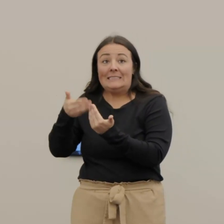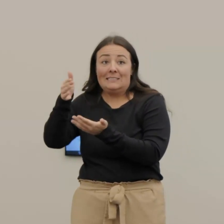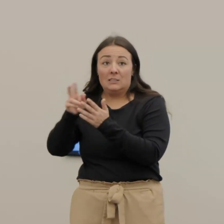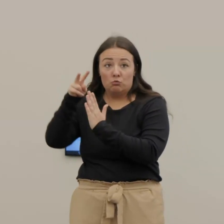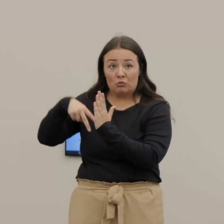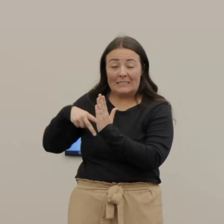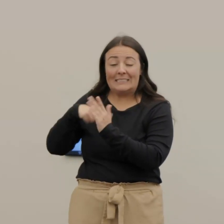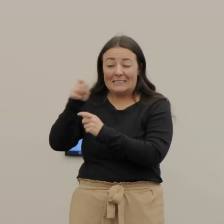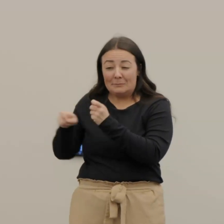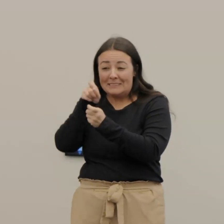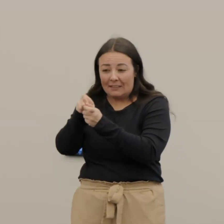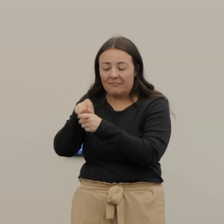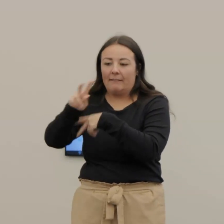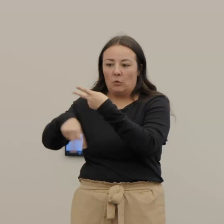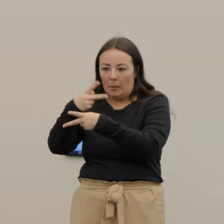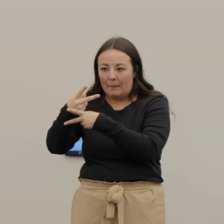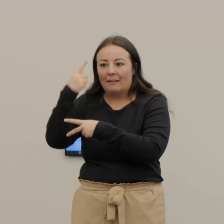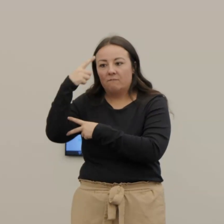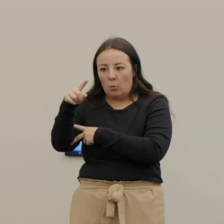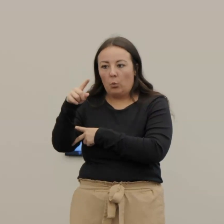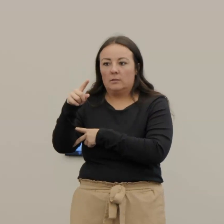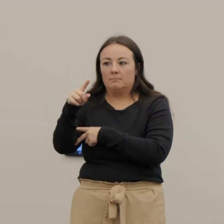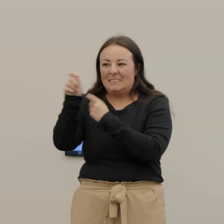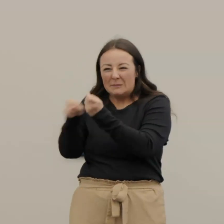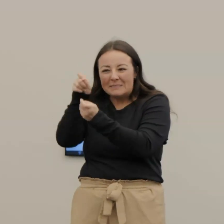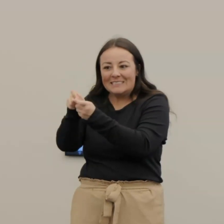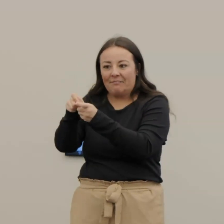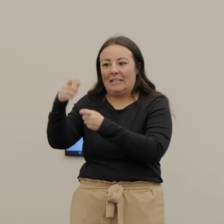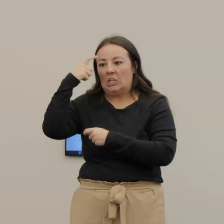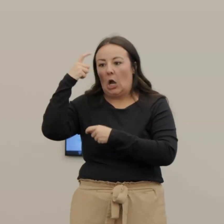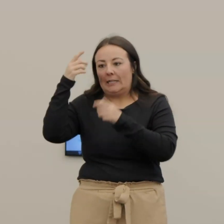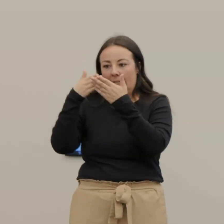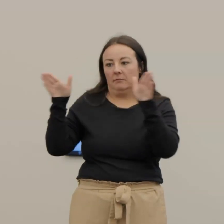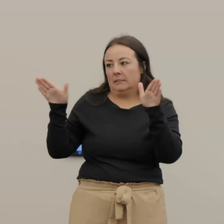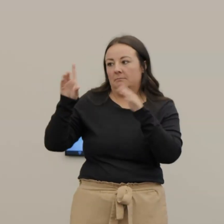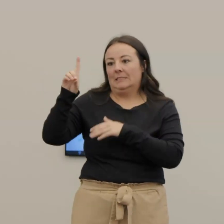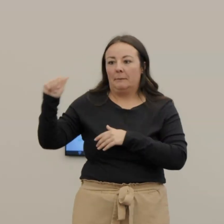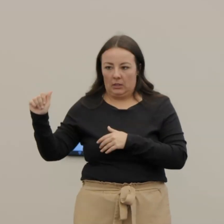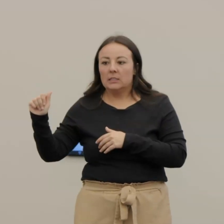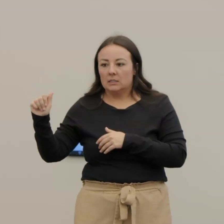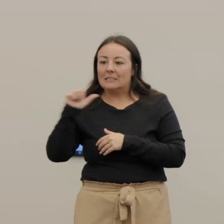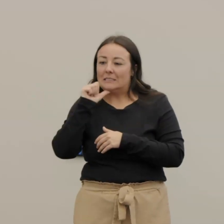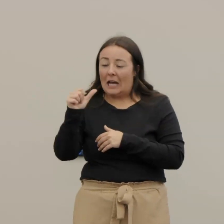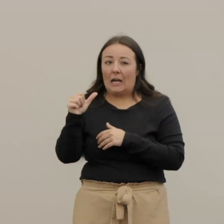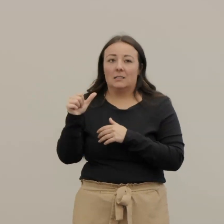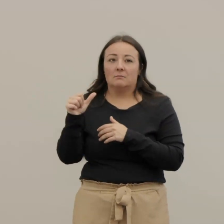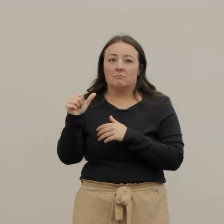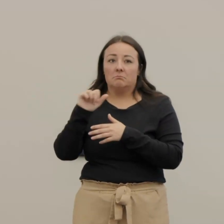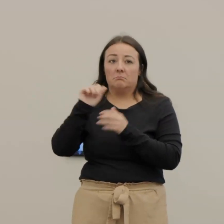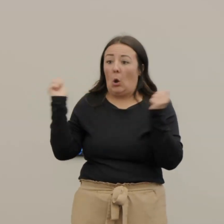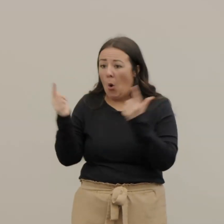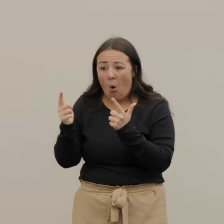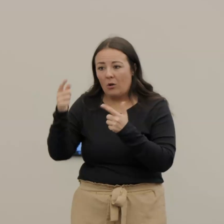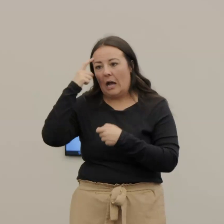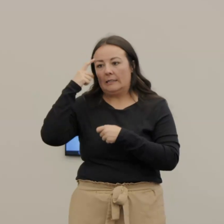for specific cognitive disabilities. Not all cognitive disabilities, it's for specific cognitive disabilities